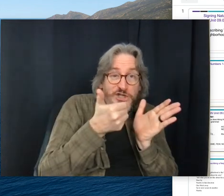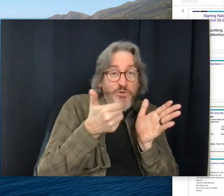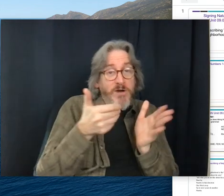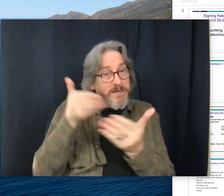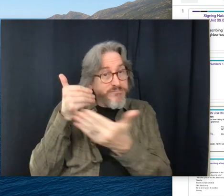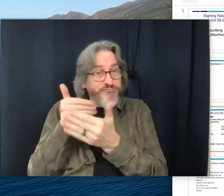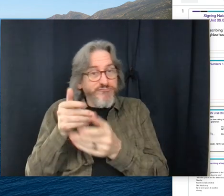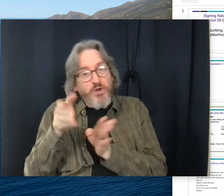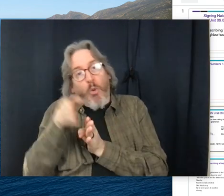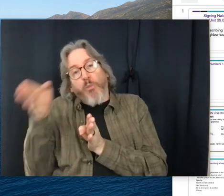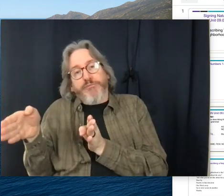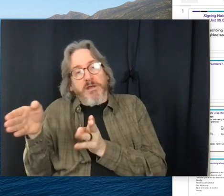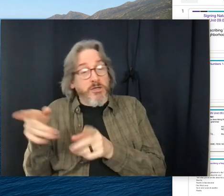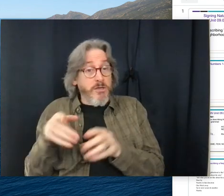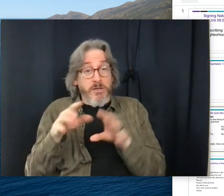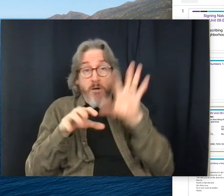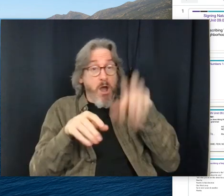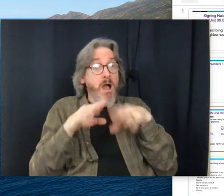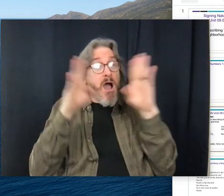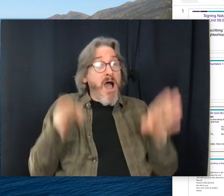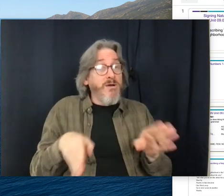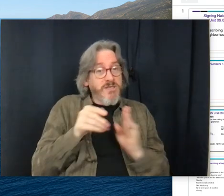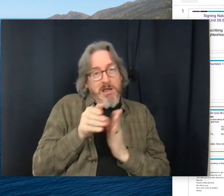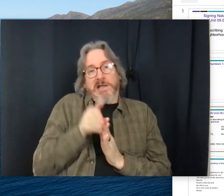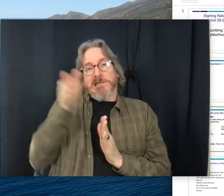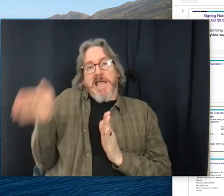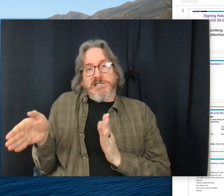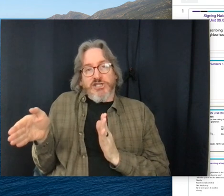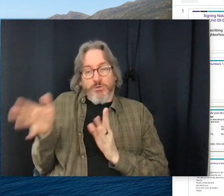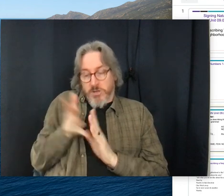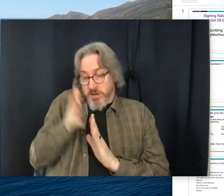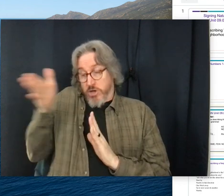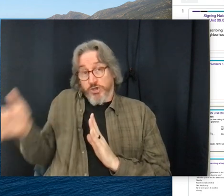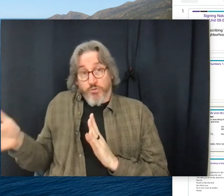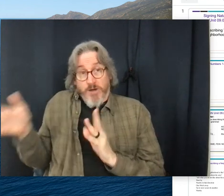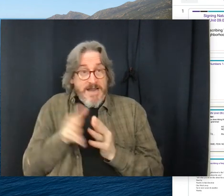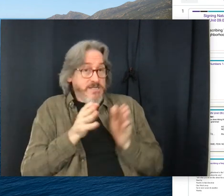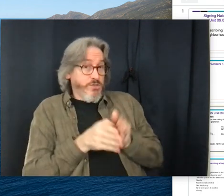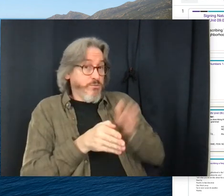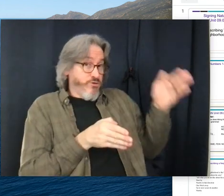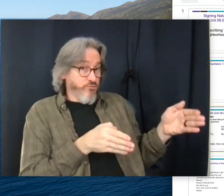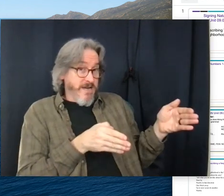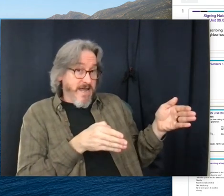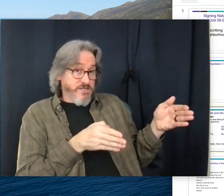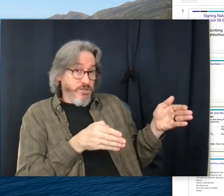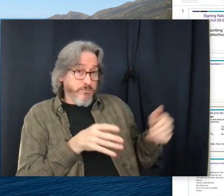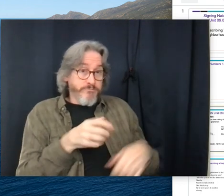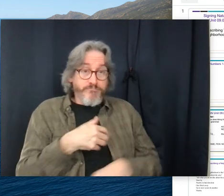next to, right? Next to. So right next to